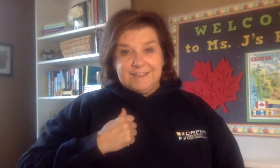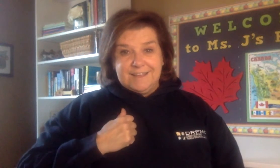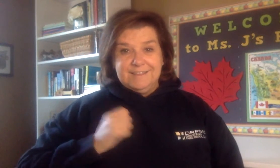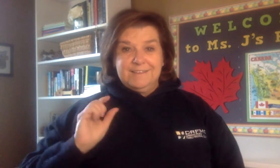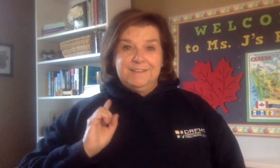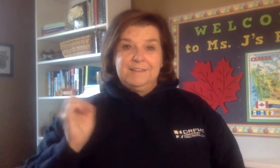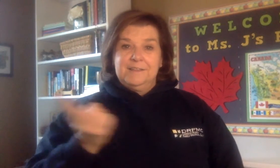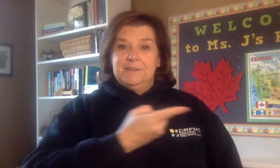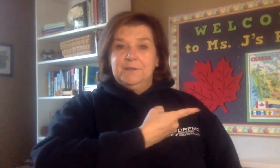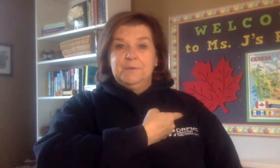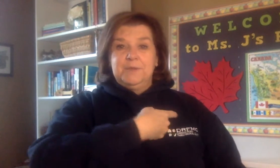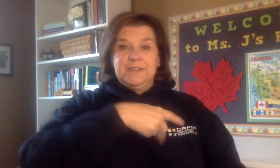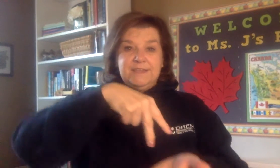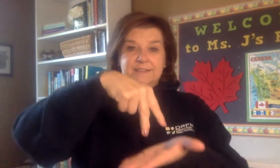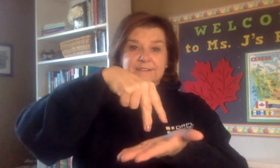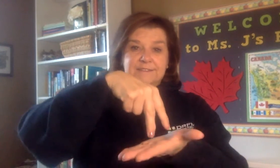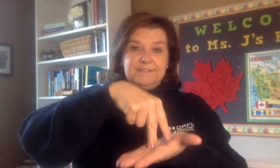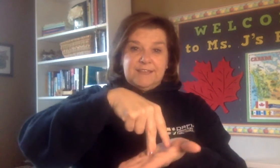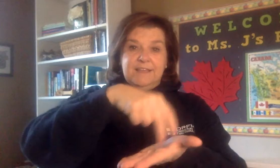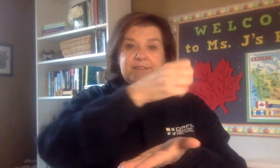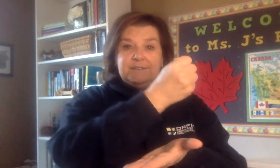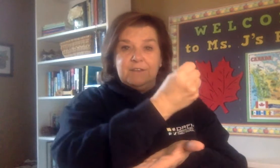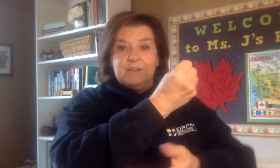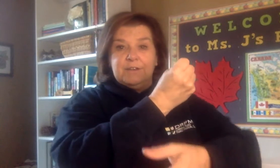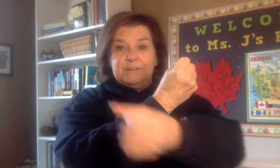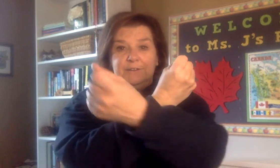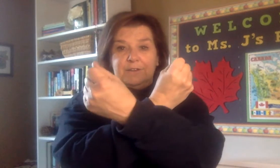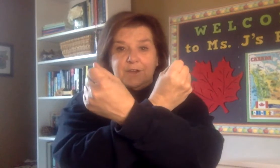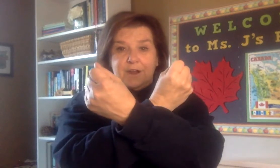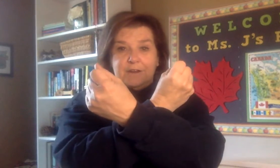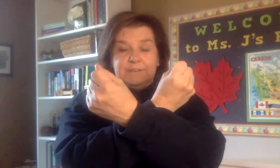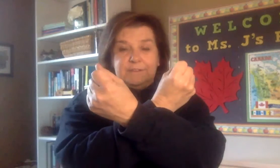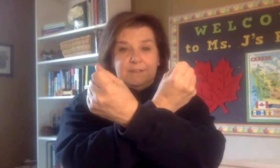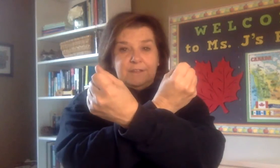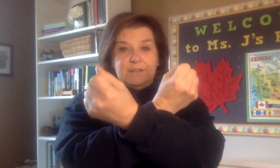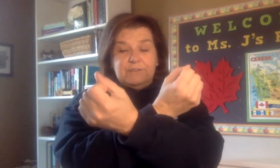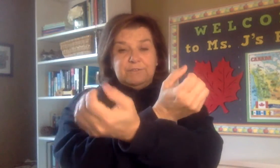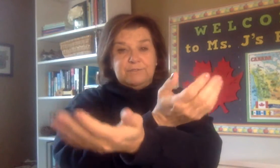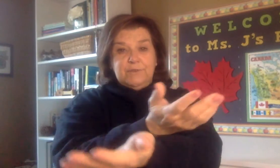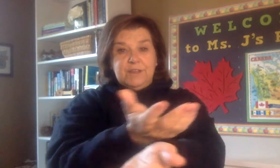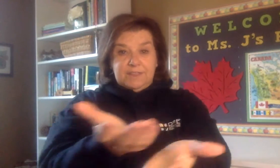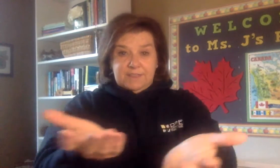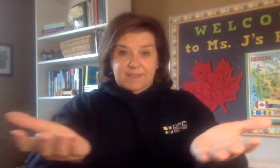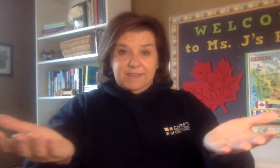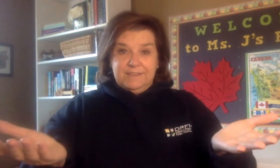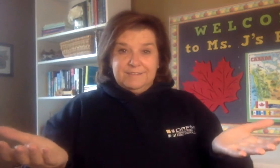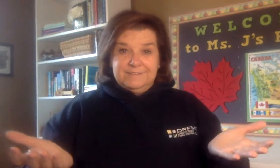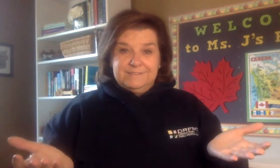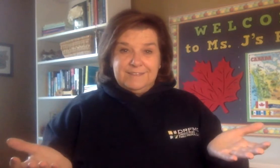Canada, we stand on guard for thee. And